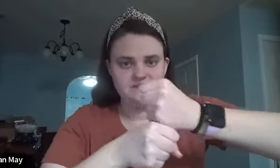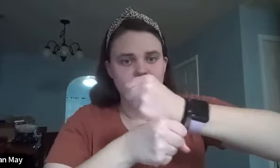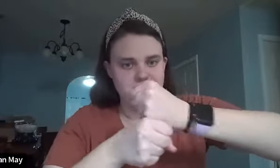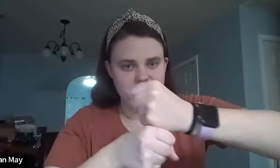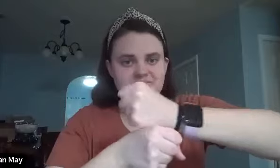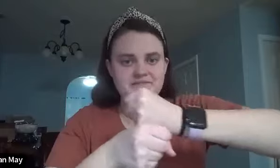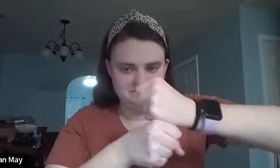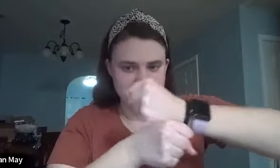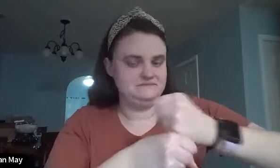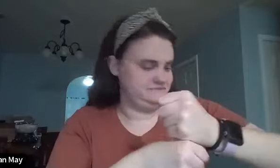Coffee.